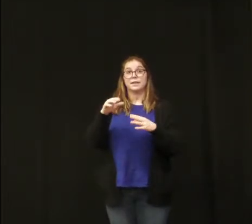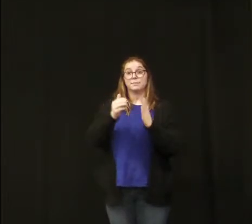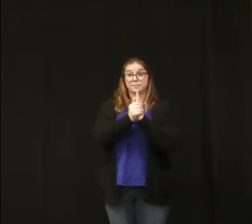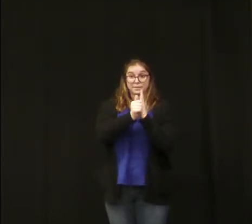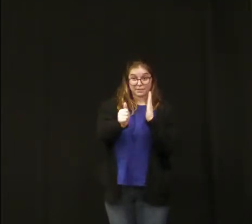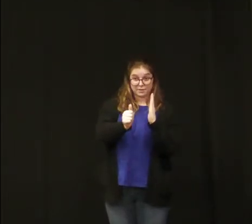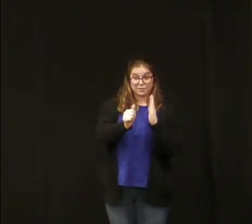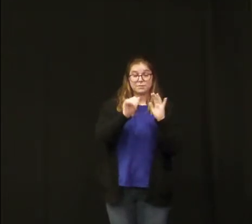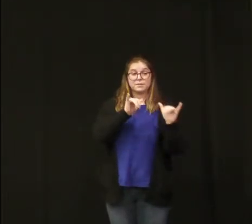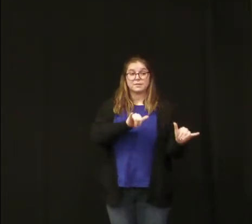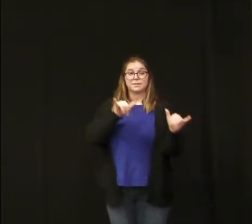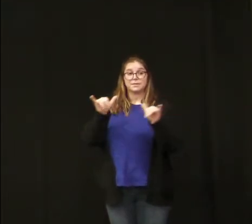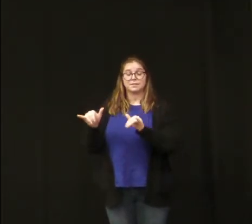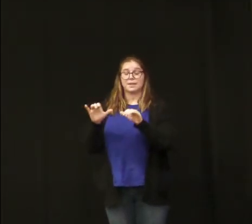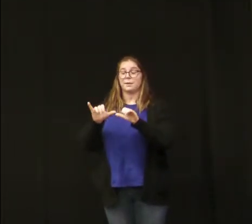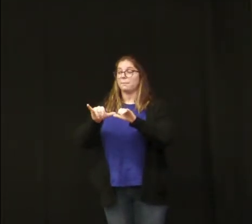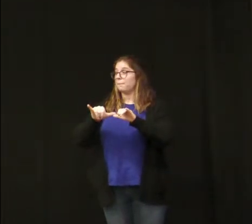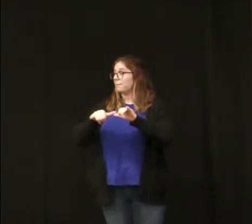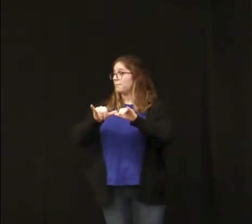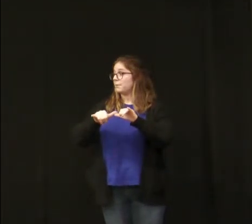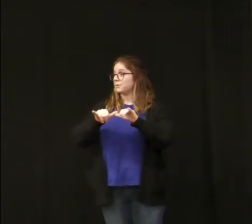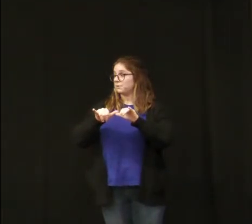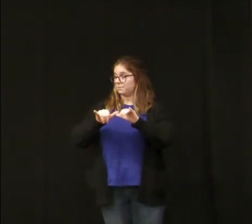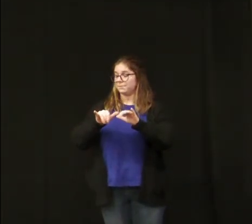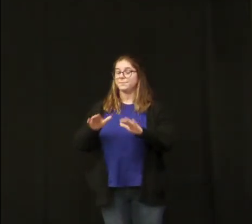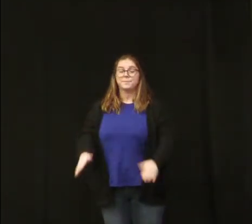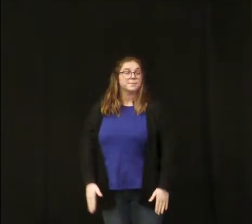same measurement.